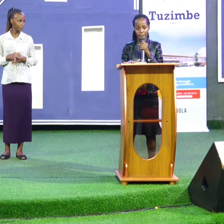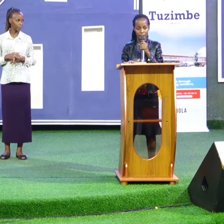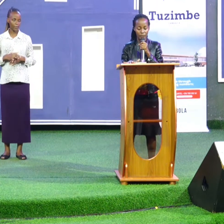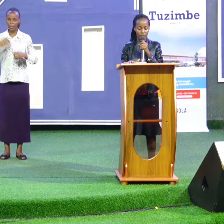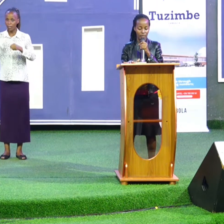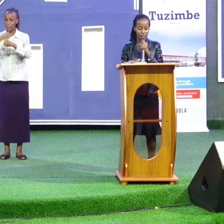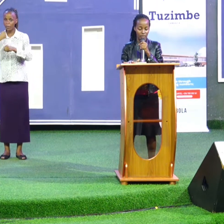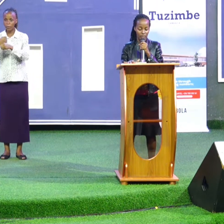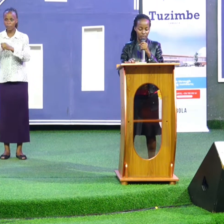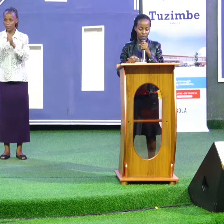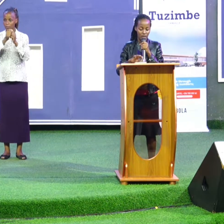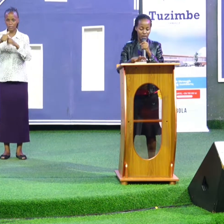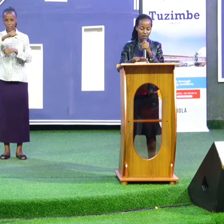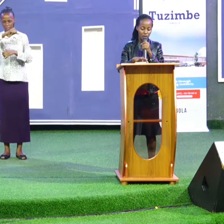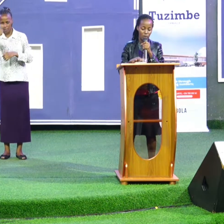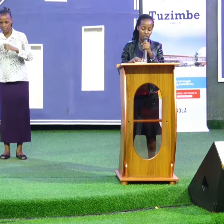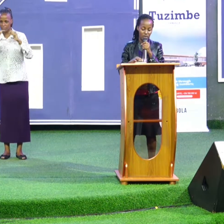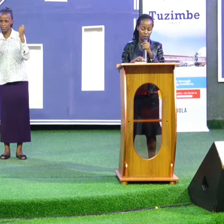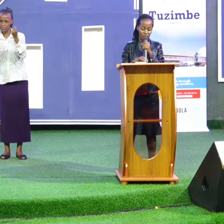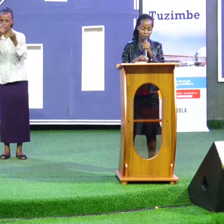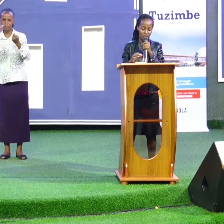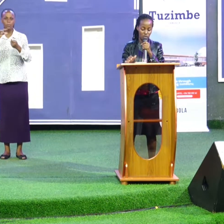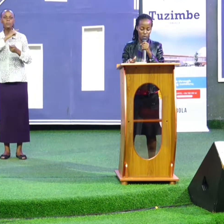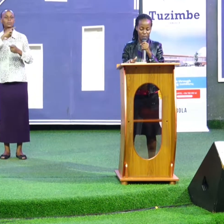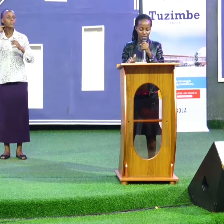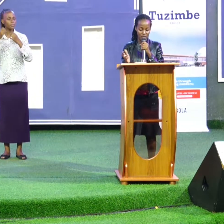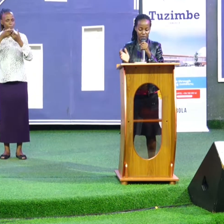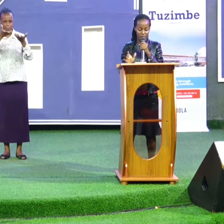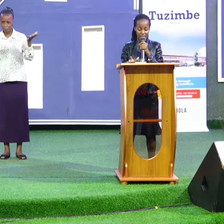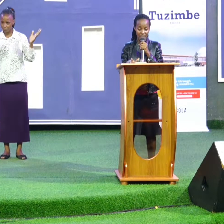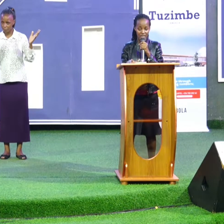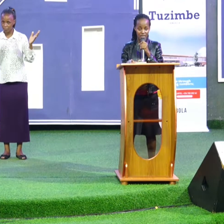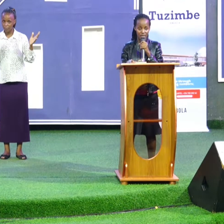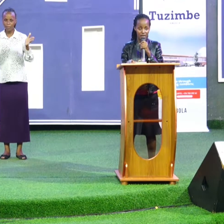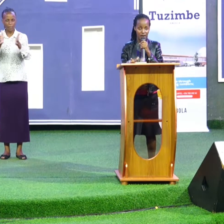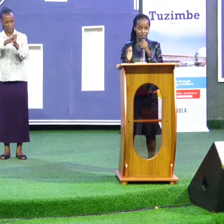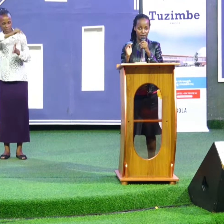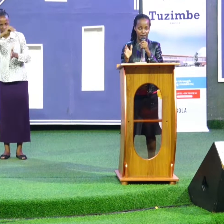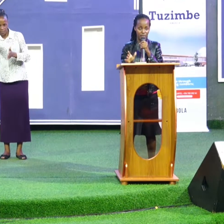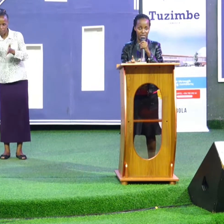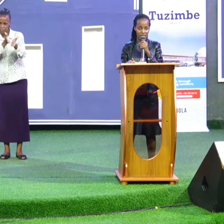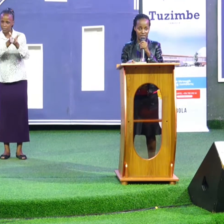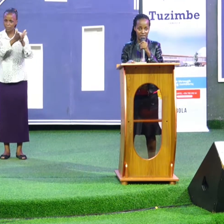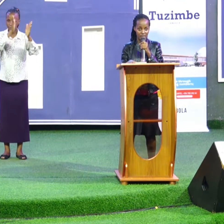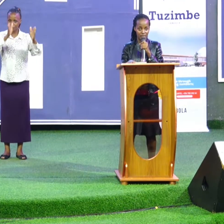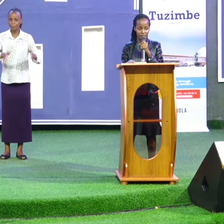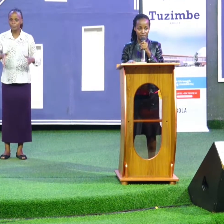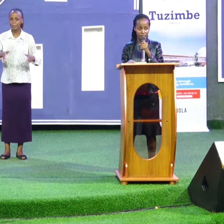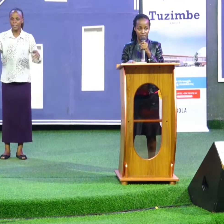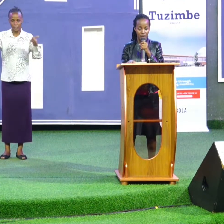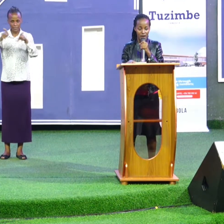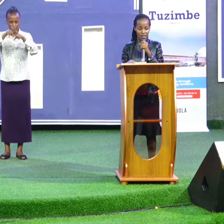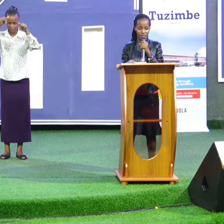akolera wamu n'akakiiko k'abasumba balala bangi. He works together with the pastoral committee of many pastors and various ministers. Era ne mu